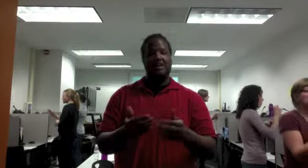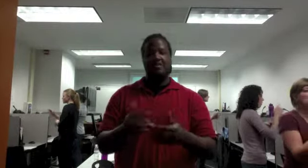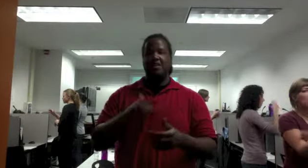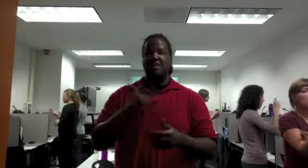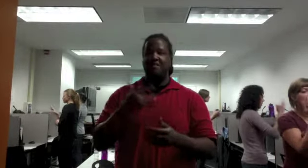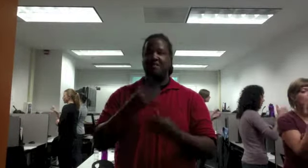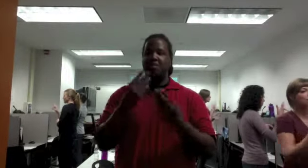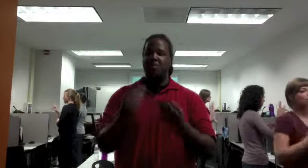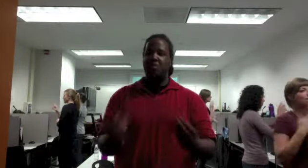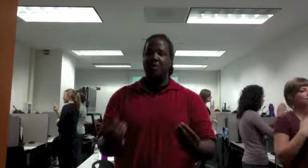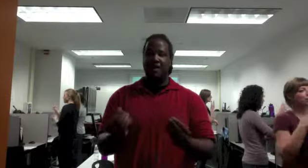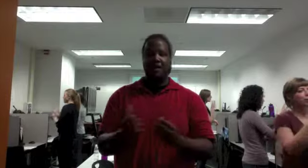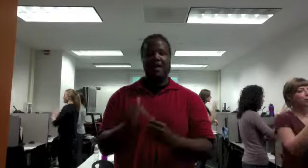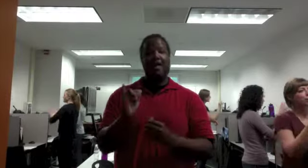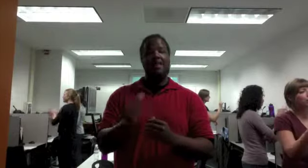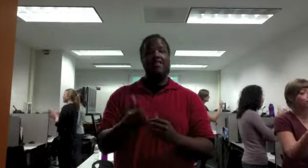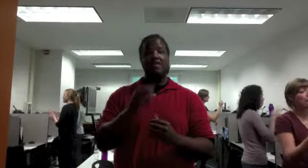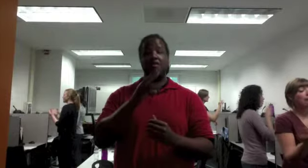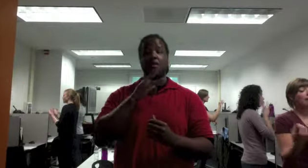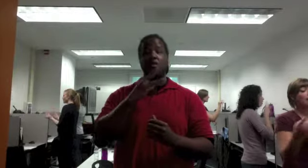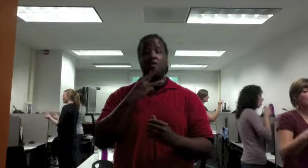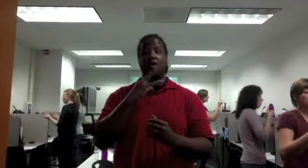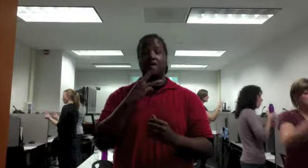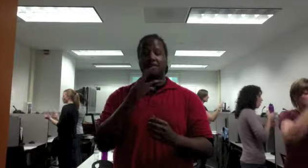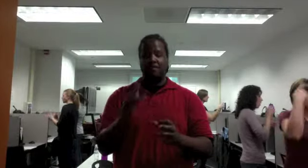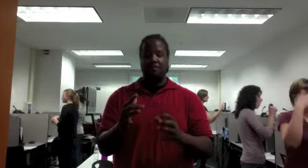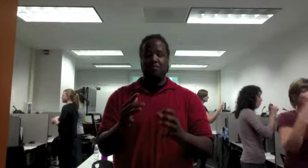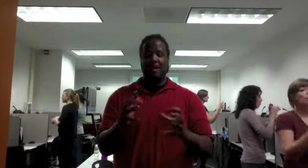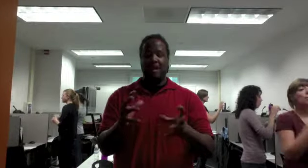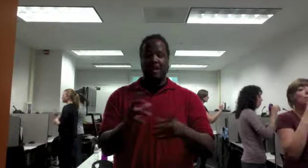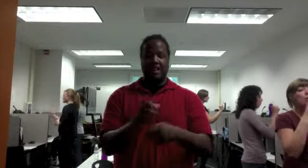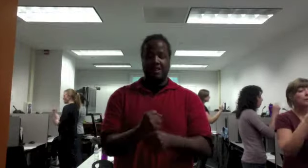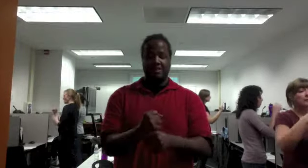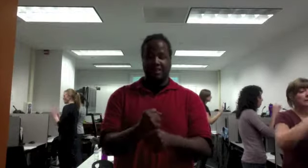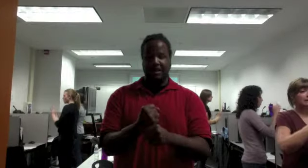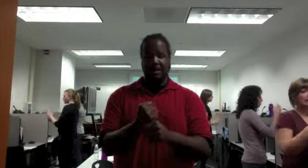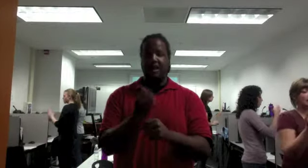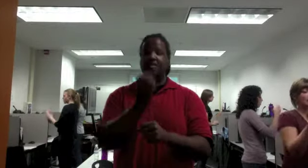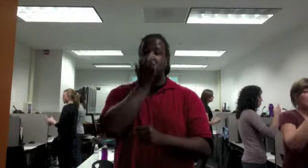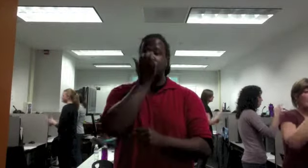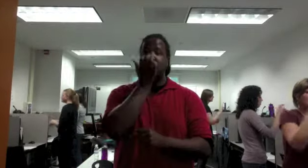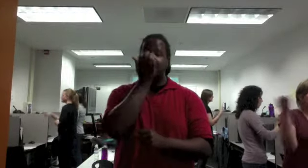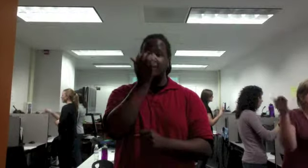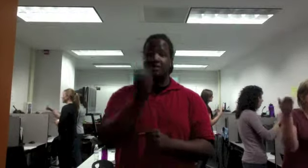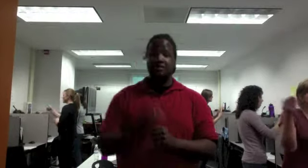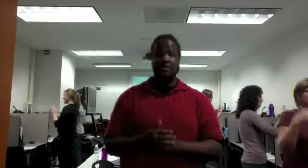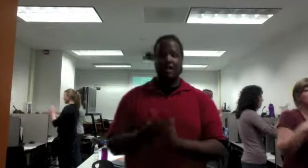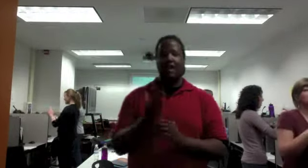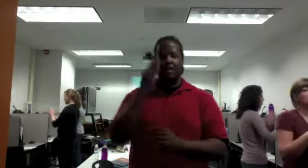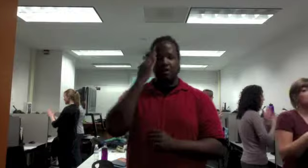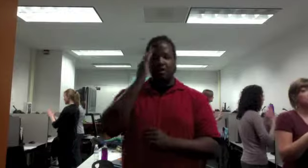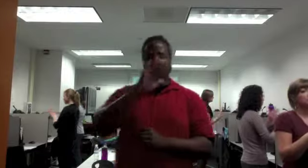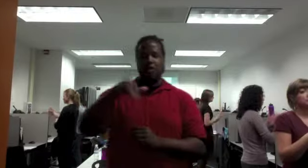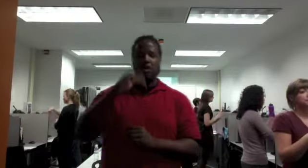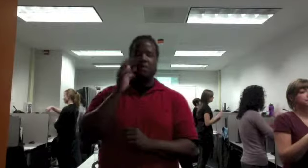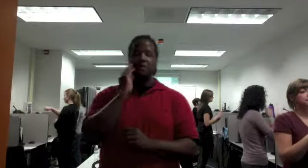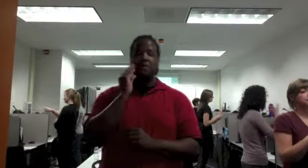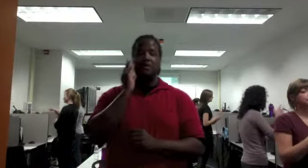out of the atmosphere that has collected on the grass. That's one example. Another example of condensation, I'm sure you've all experienced